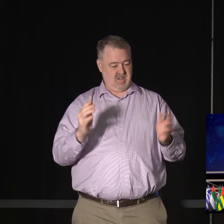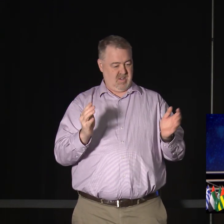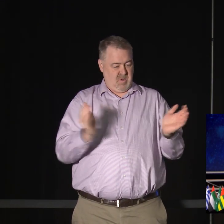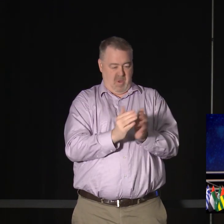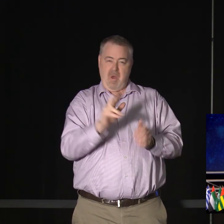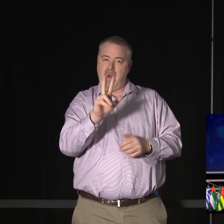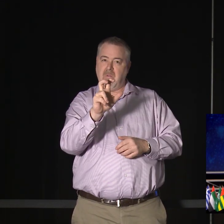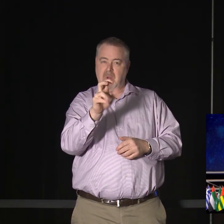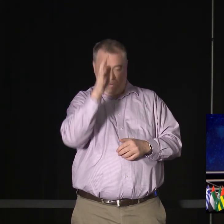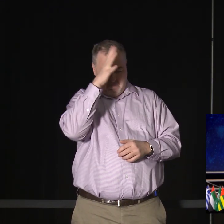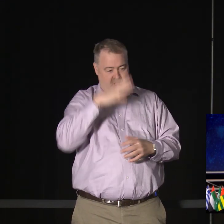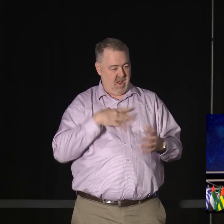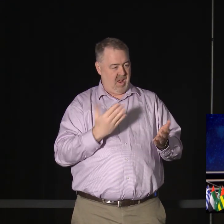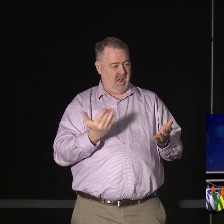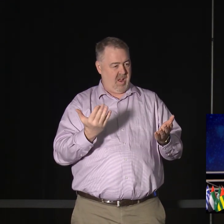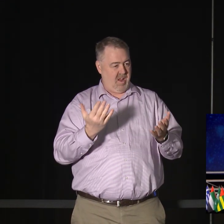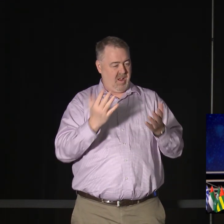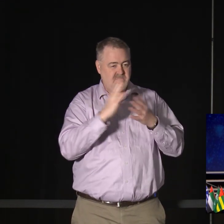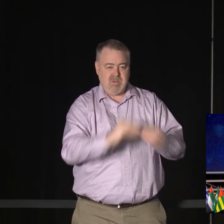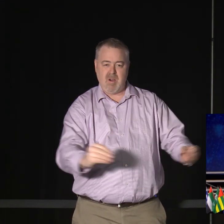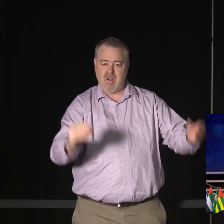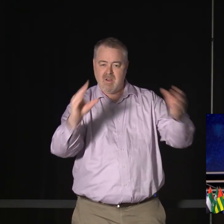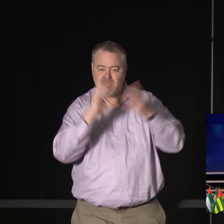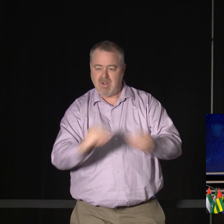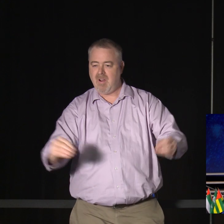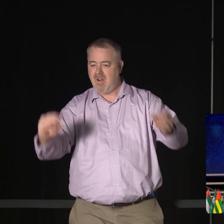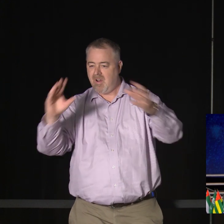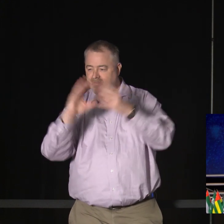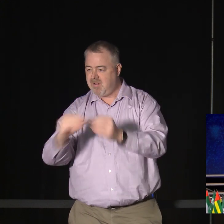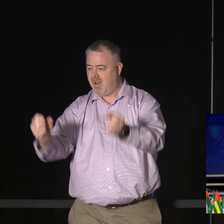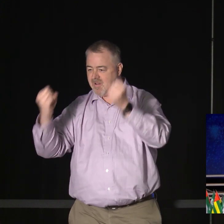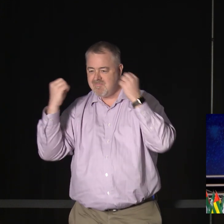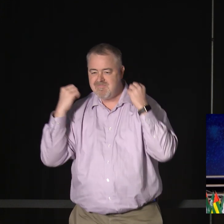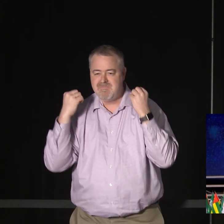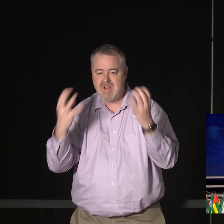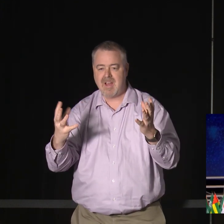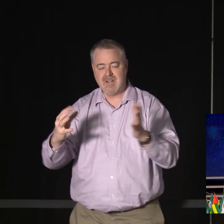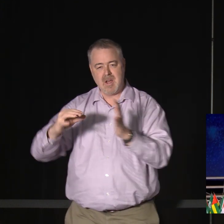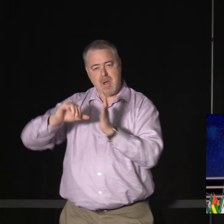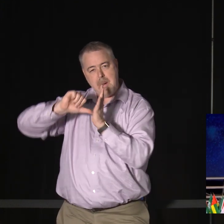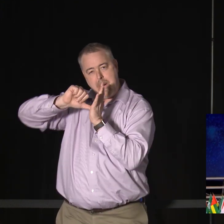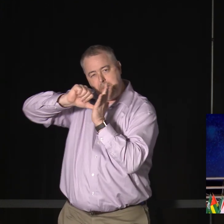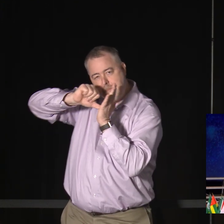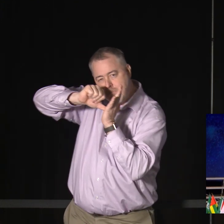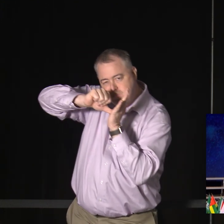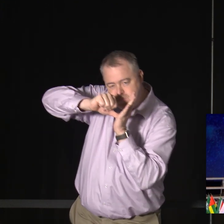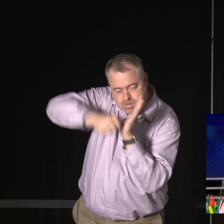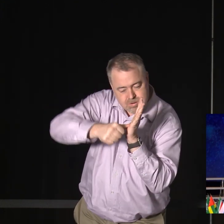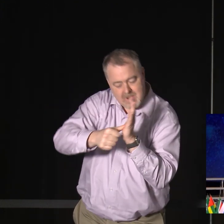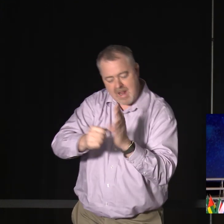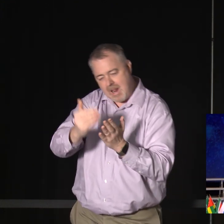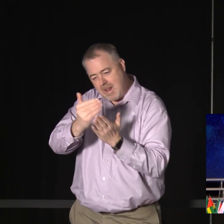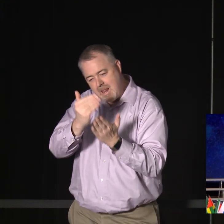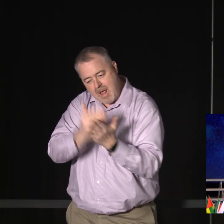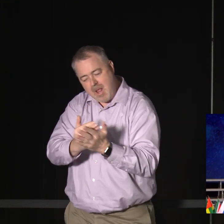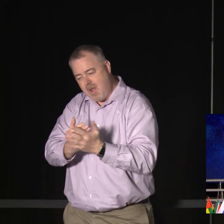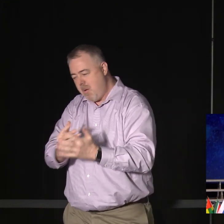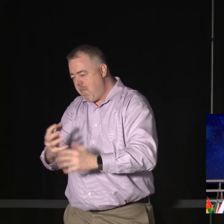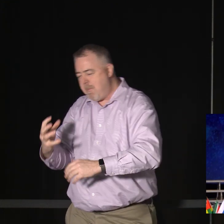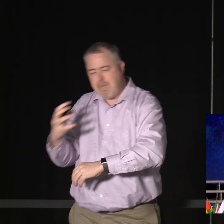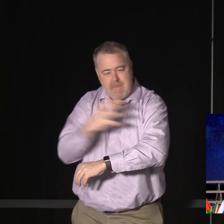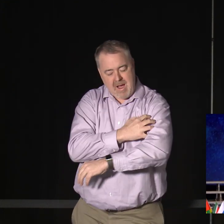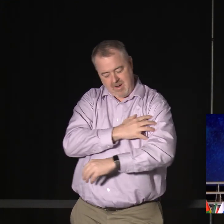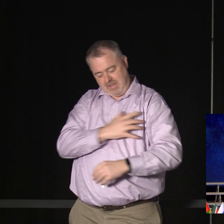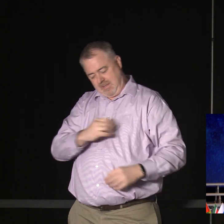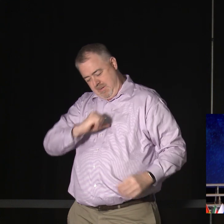again, these stories are trying to impress a most powerful lesson upon our hearts